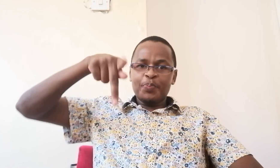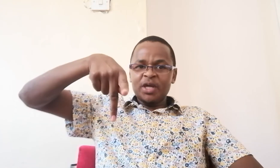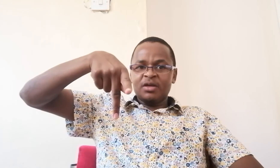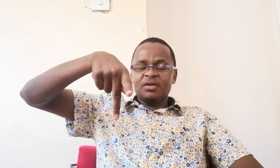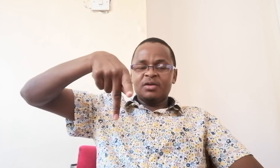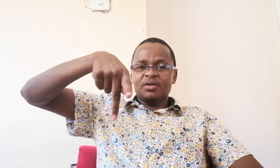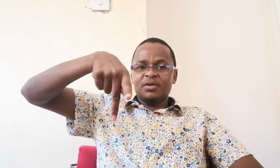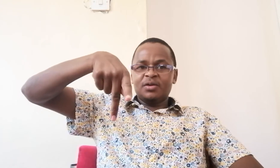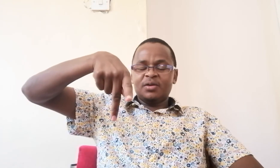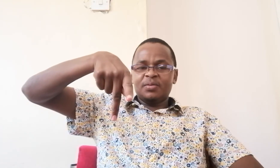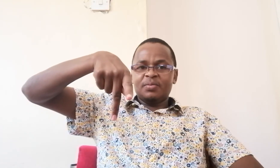P,